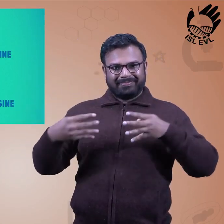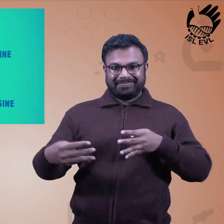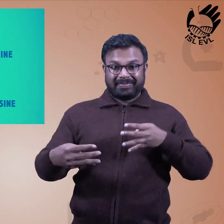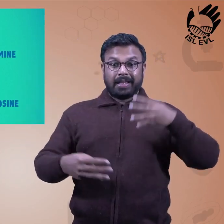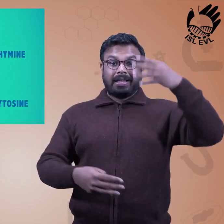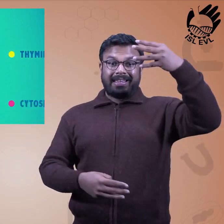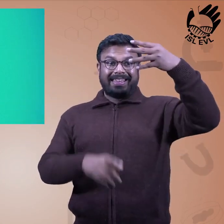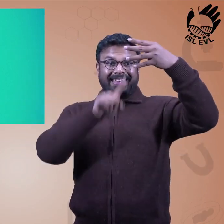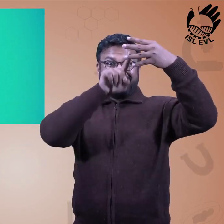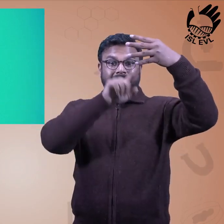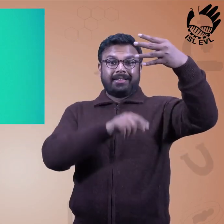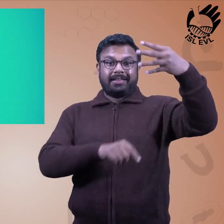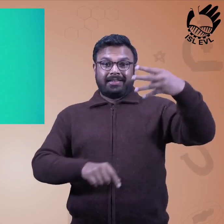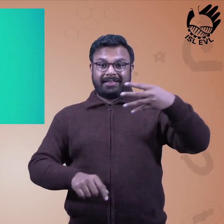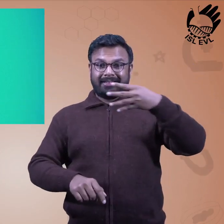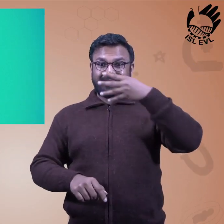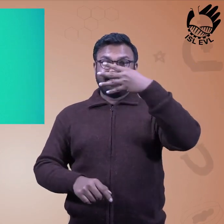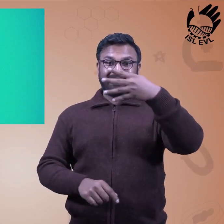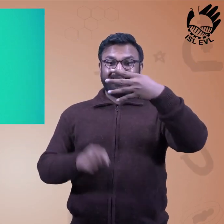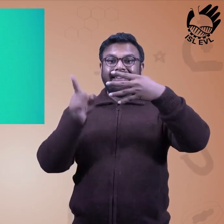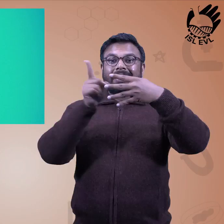They are called